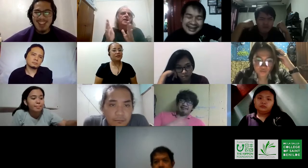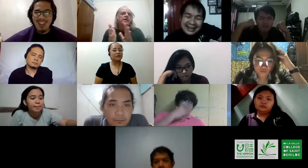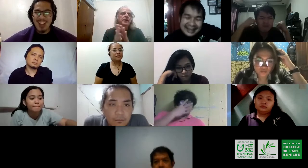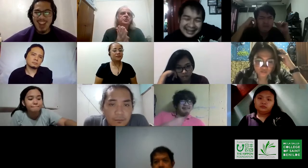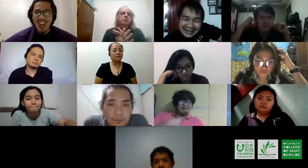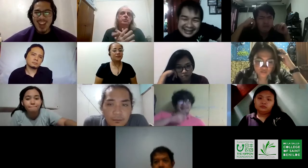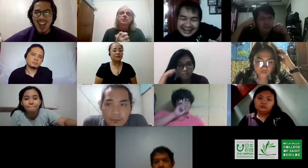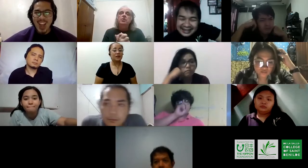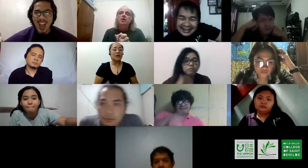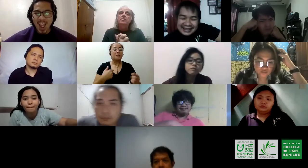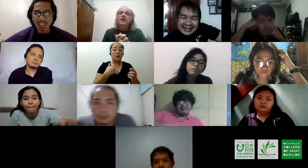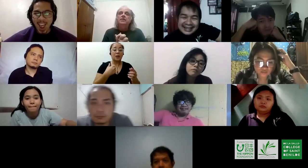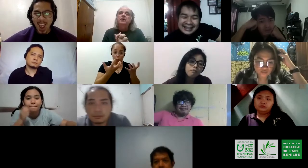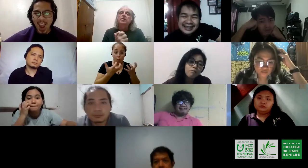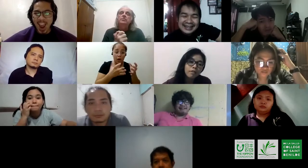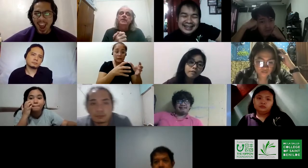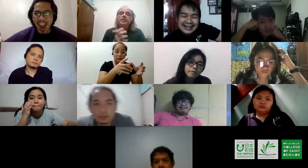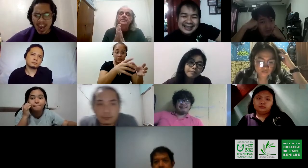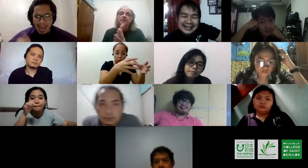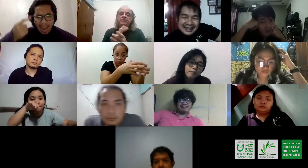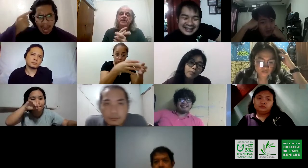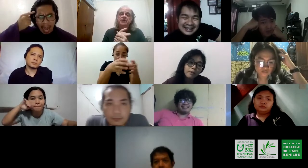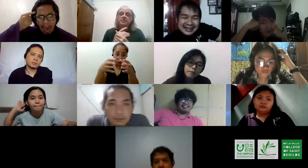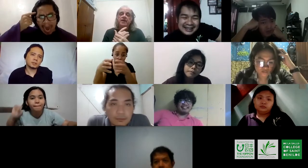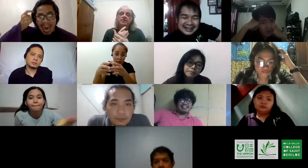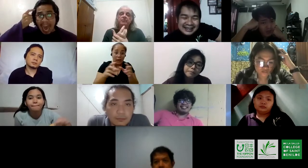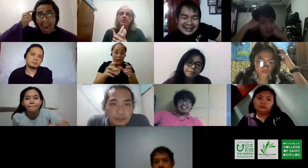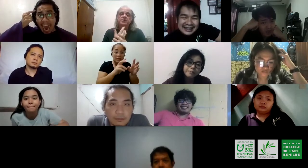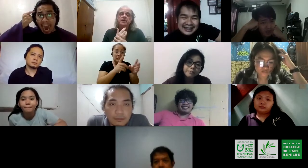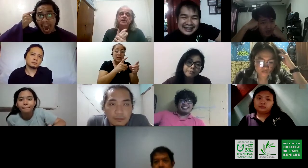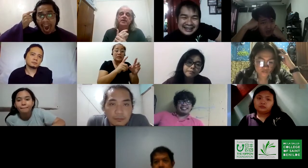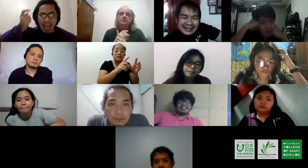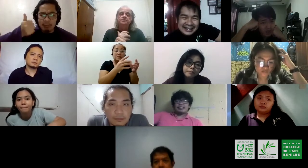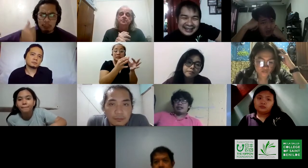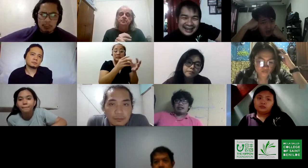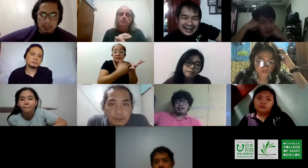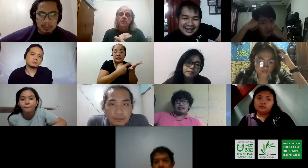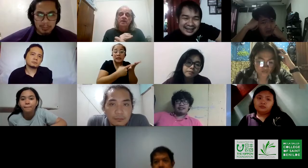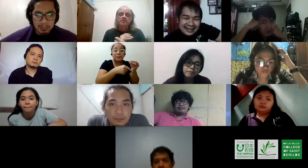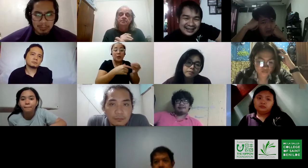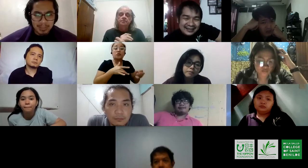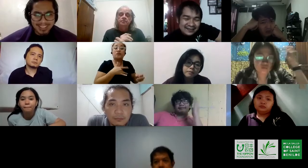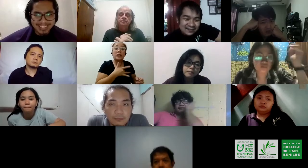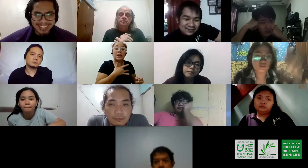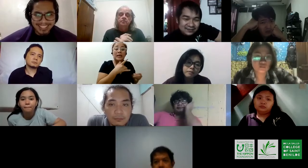I like each group to talk about a little bit about their feelings about deaf president now.